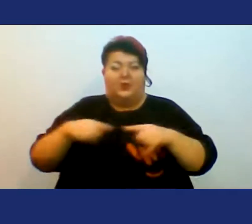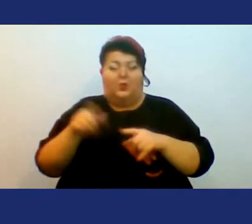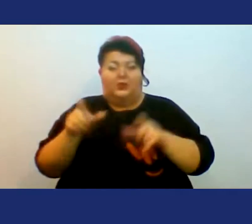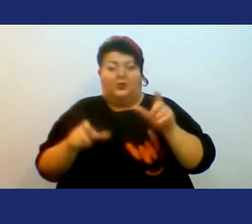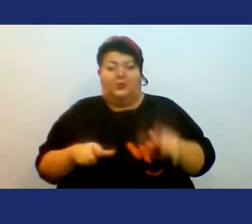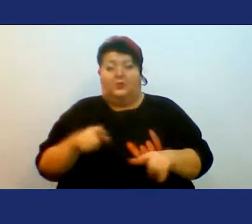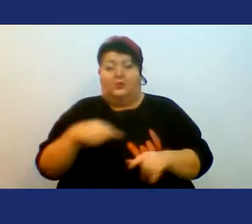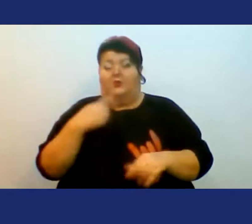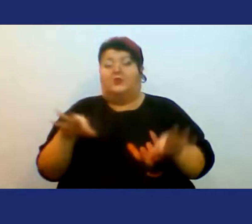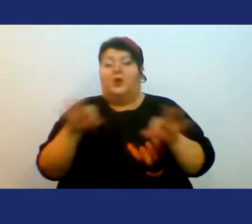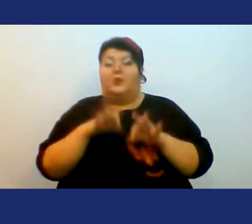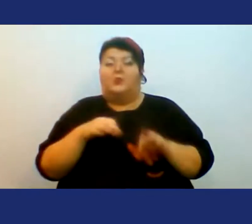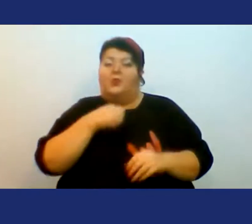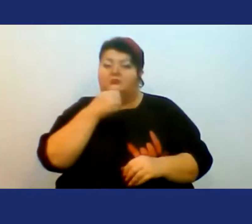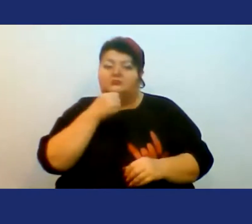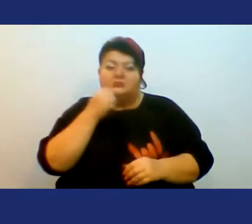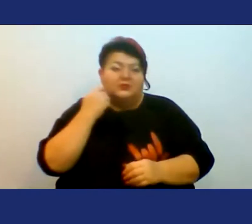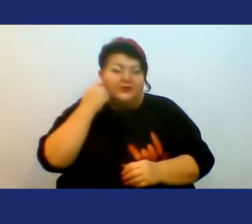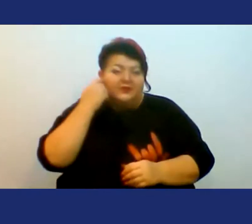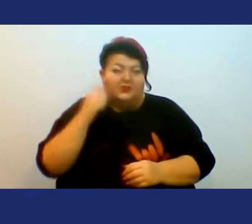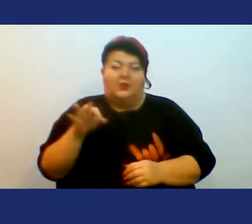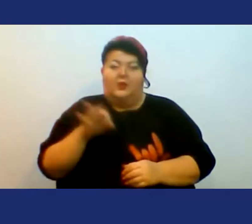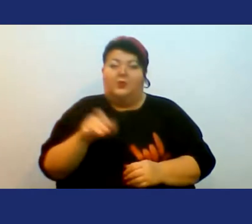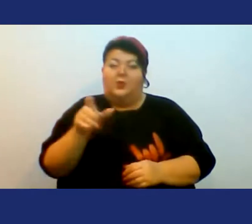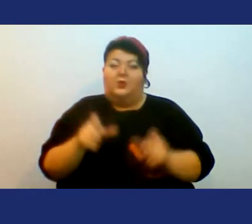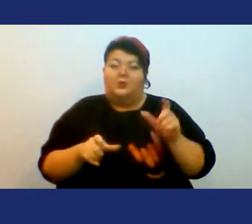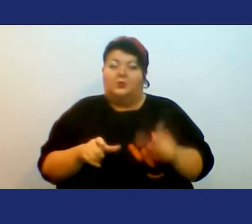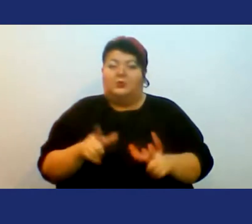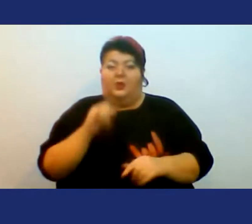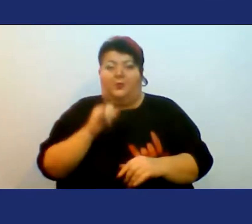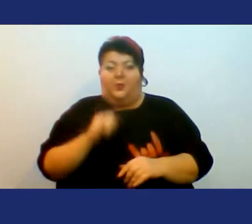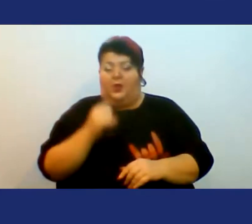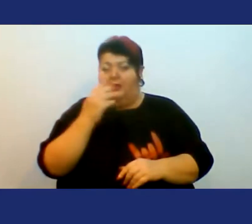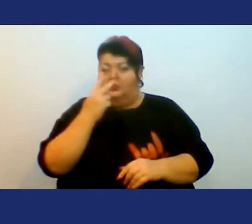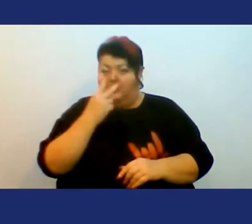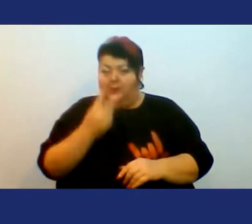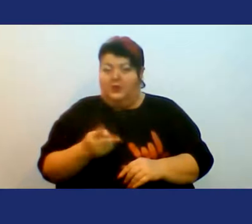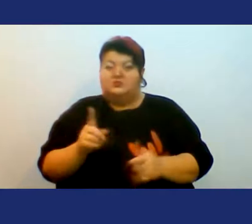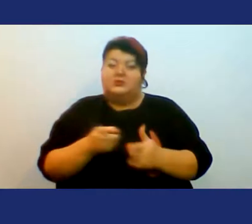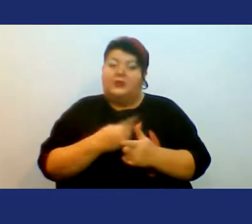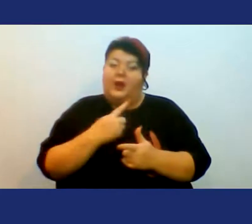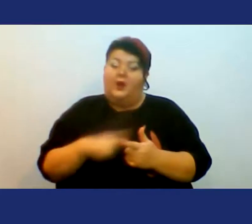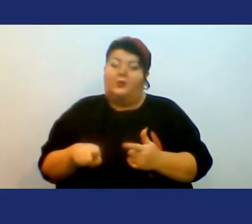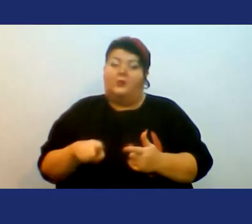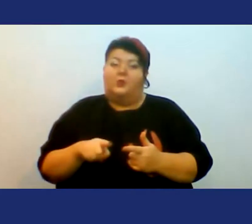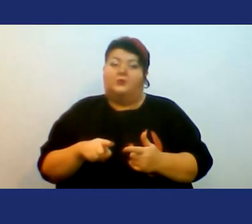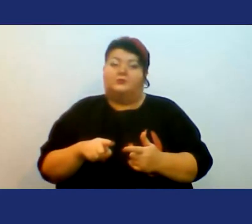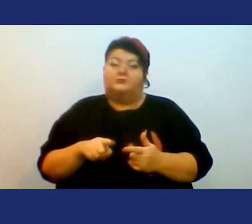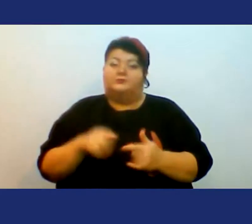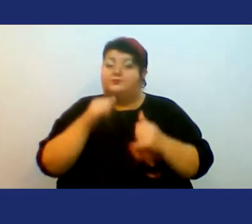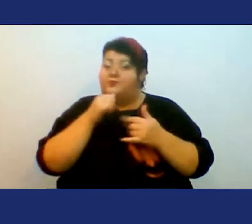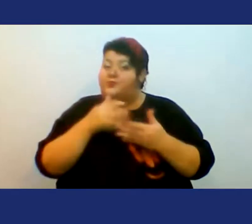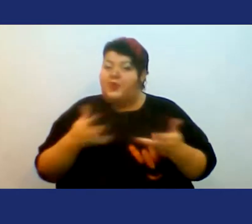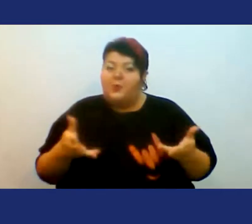should advocate for having a ballot paper as accessible